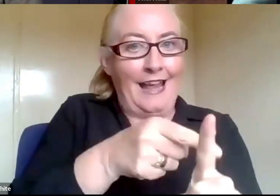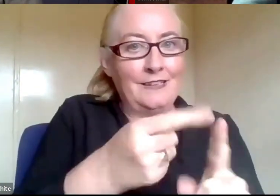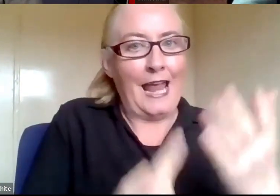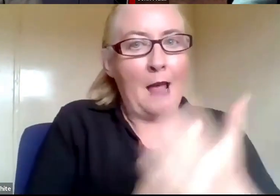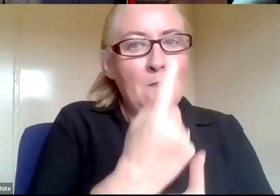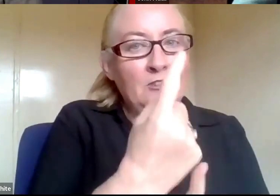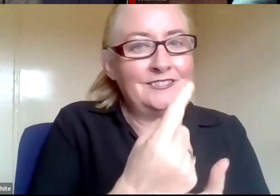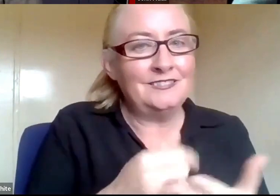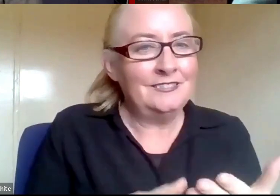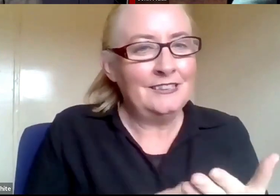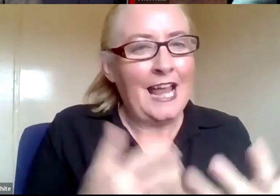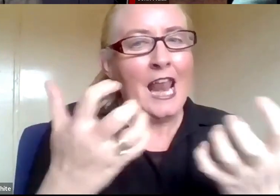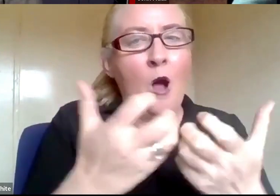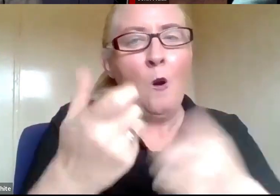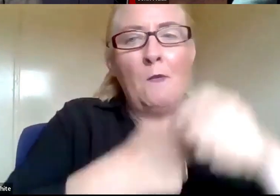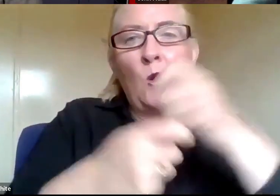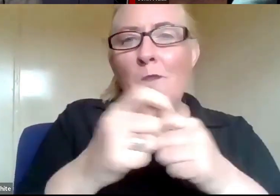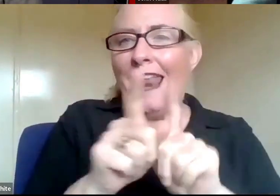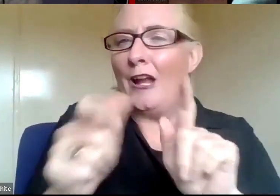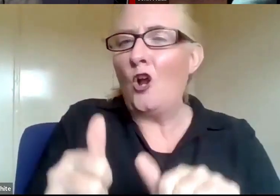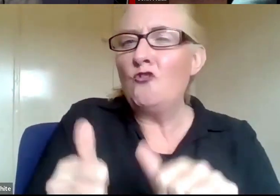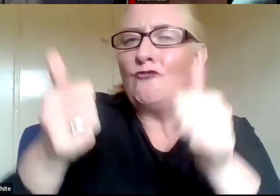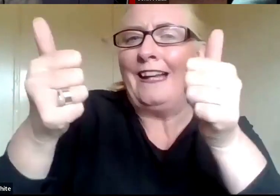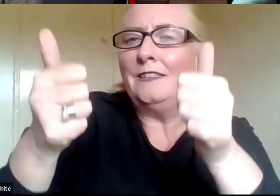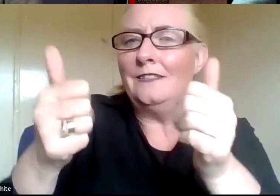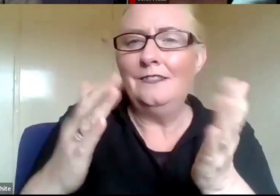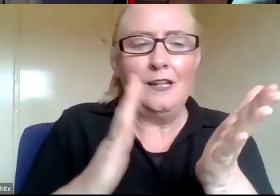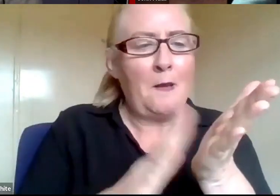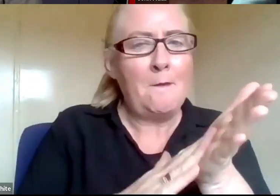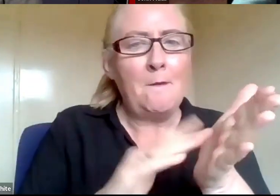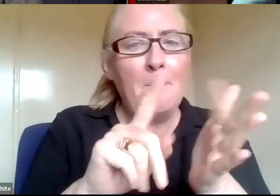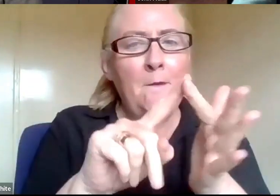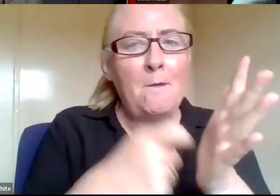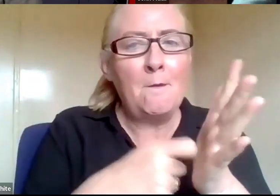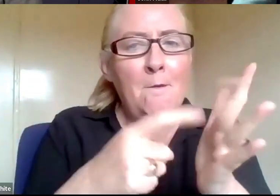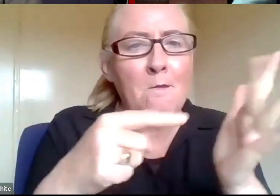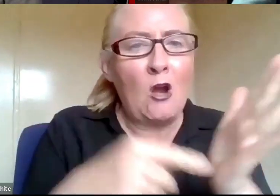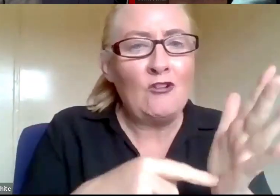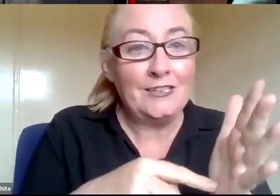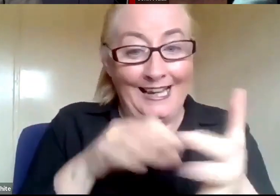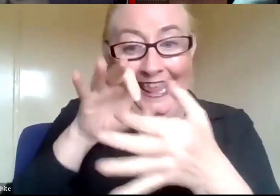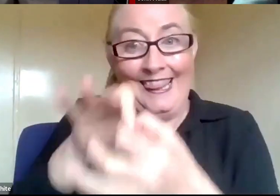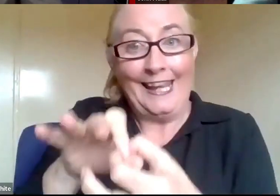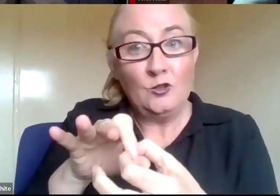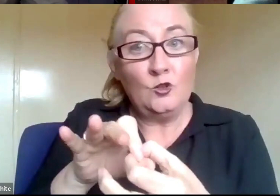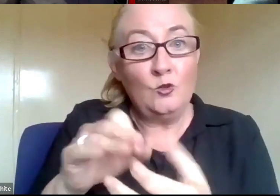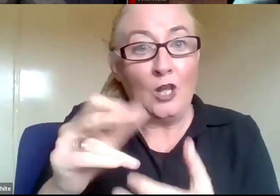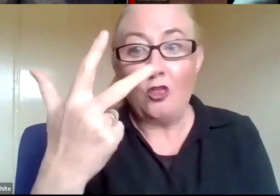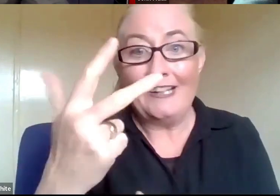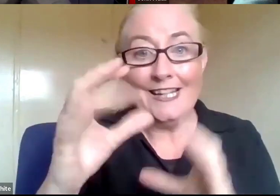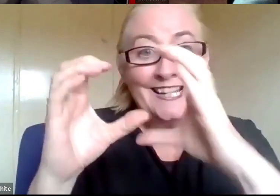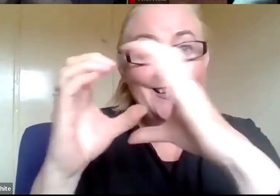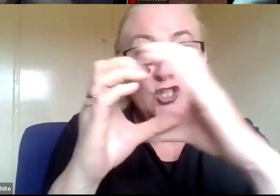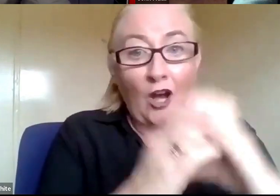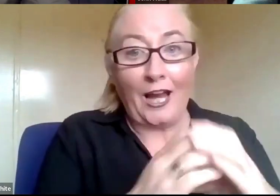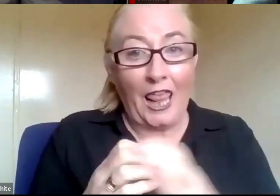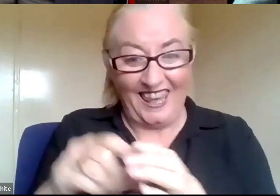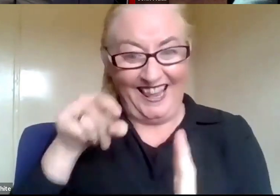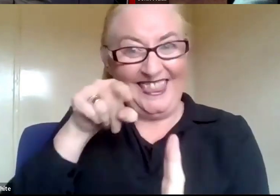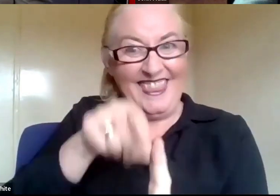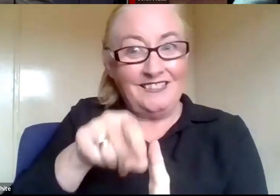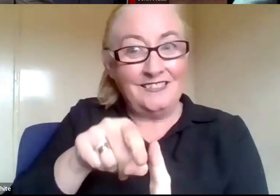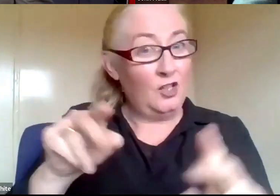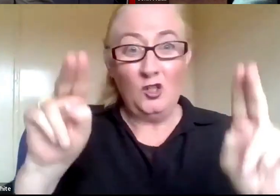of the three circles approach is that it's universal, it's